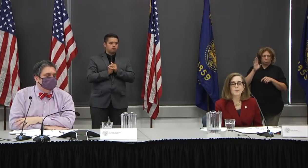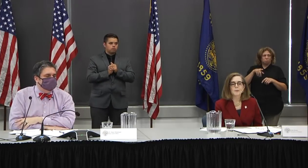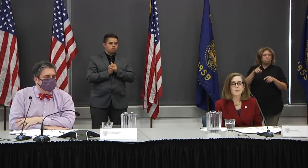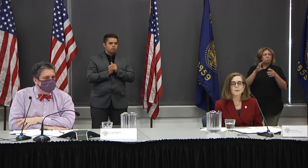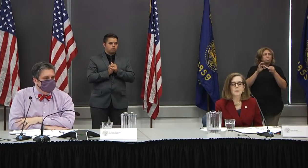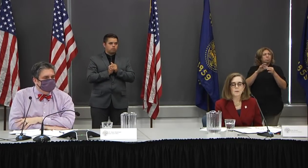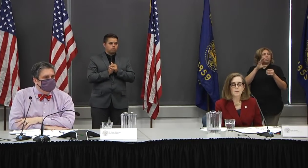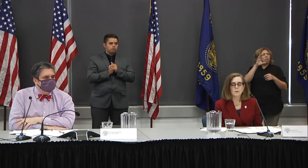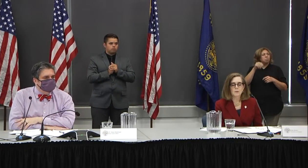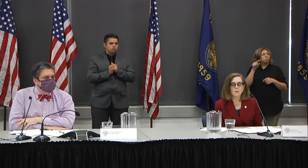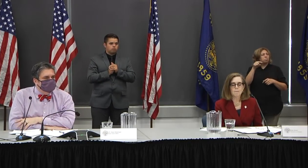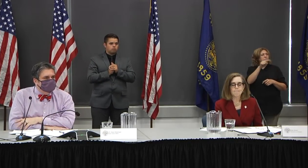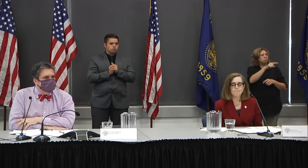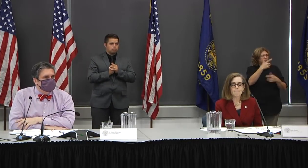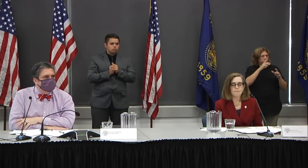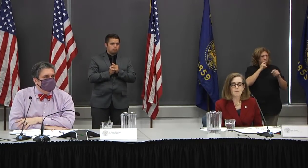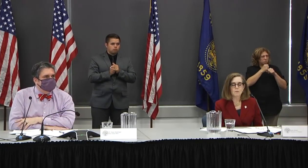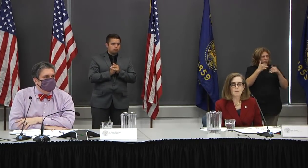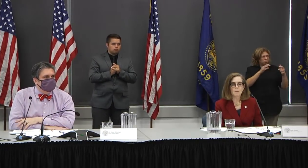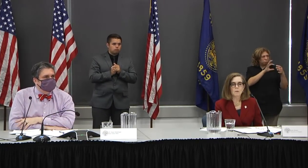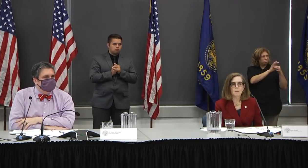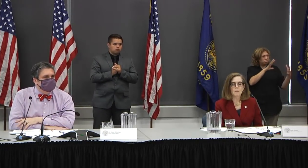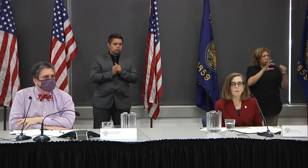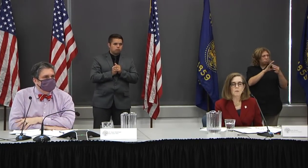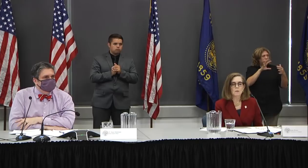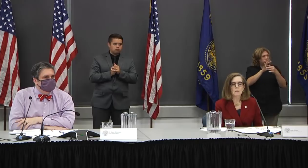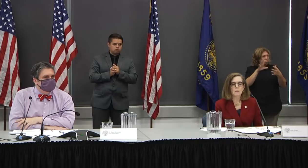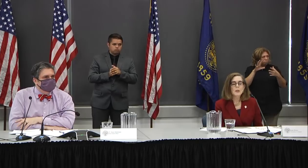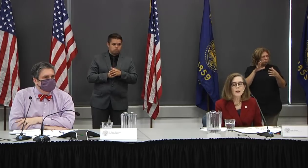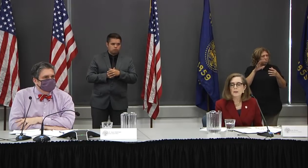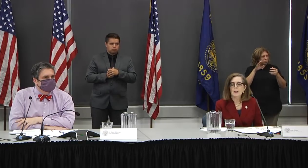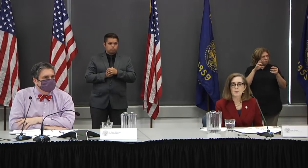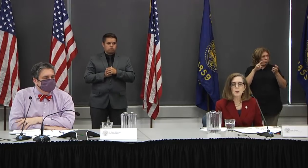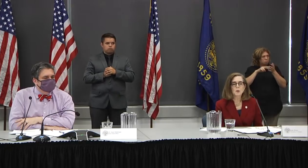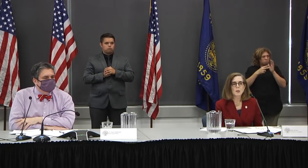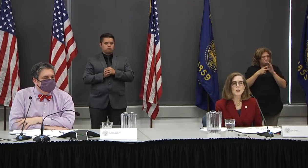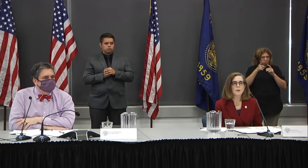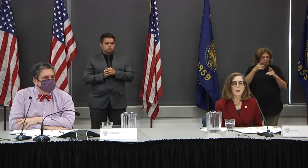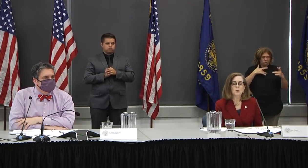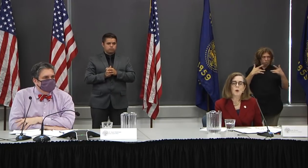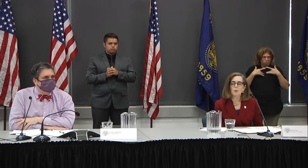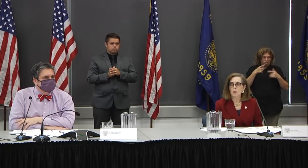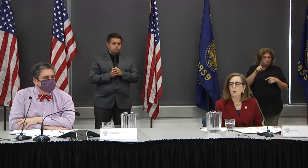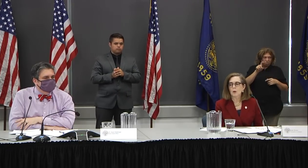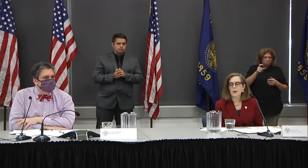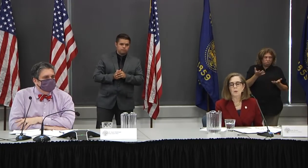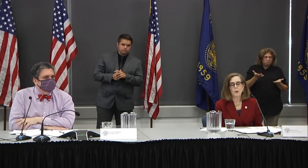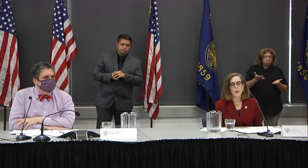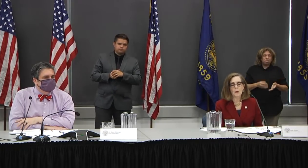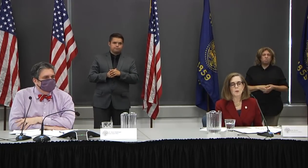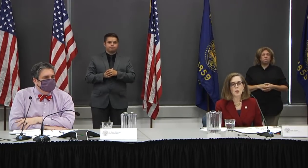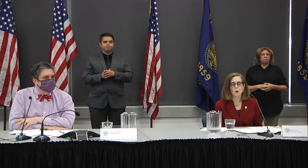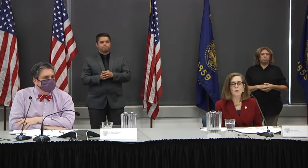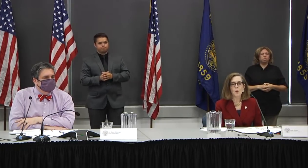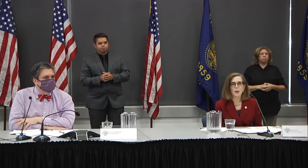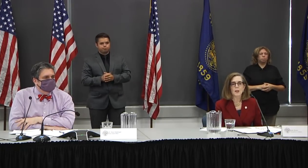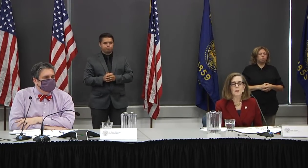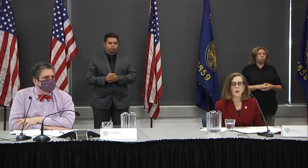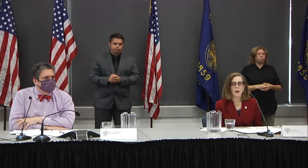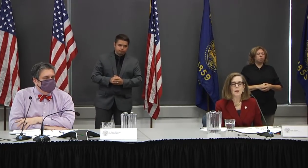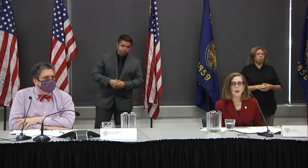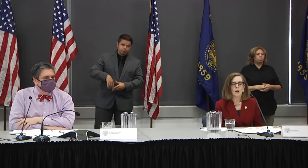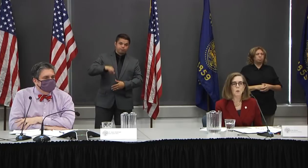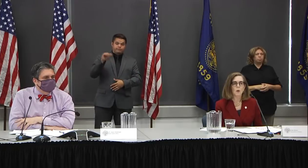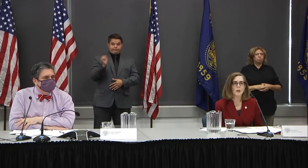been disconnected, but that is beginning. Does that concern you? Yes, absolutely, and that's why we're working with them to